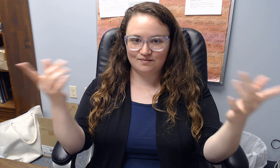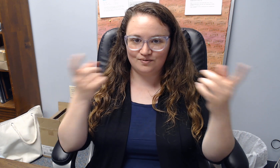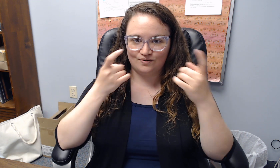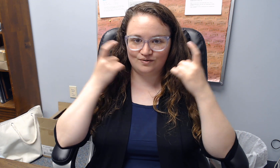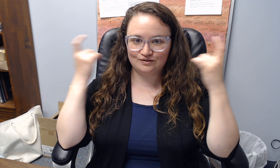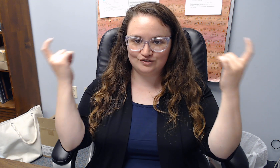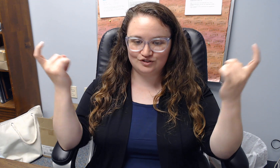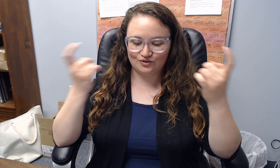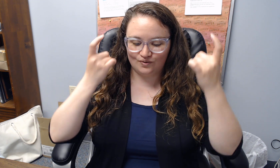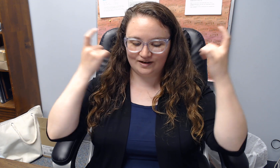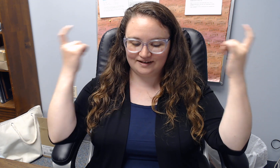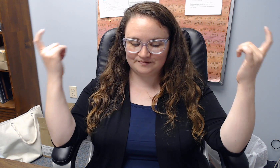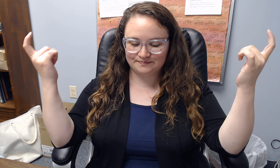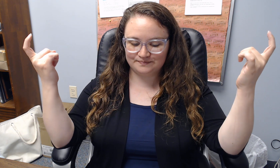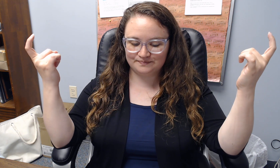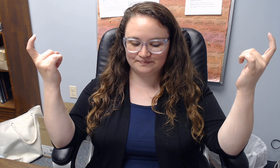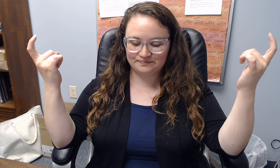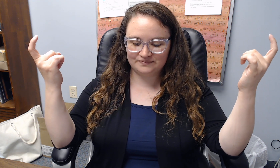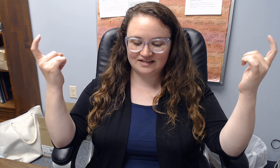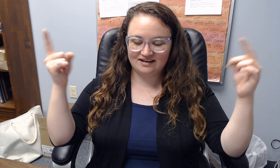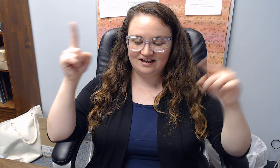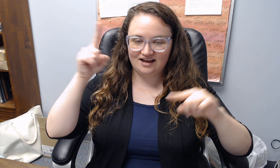unspeakable joy.